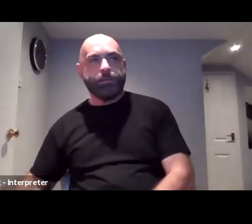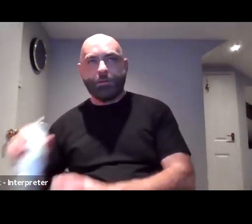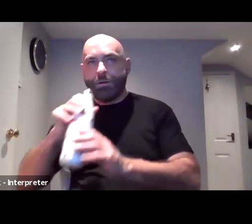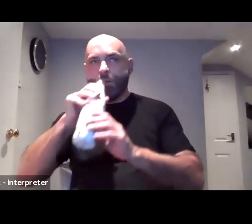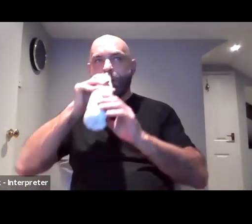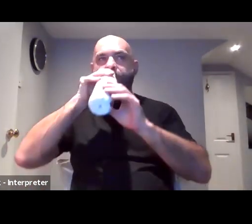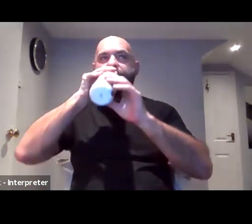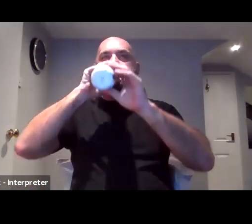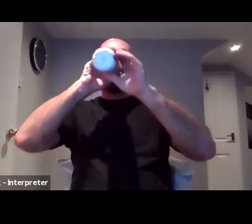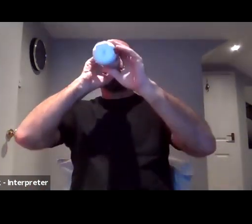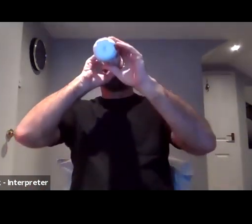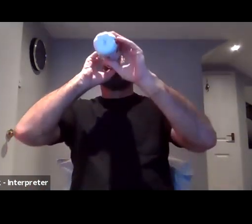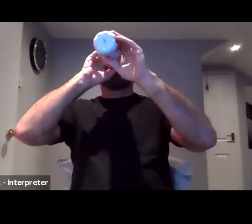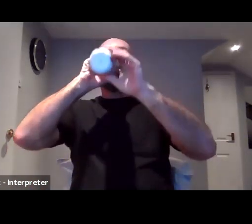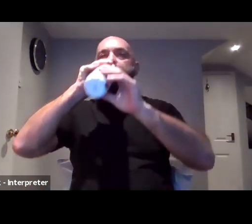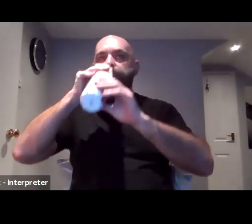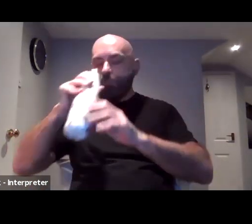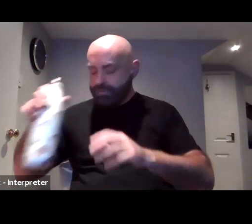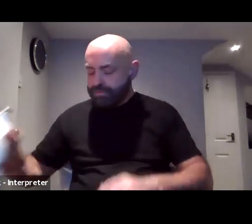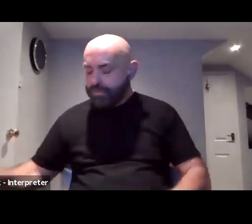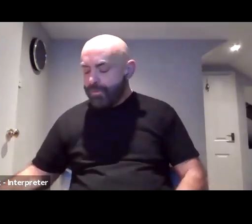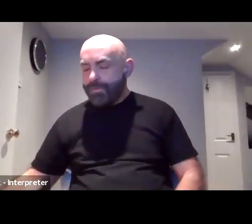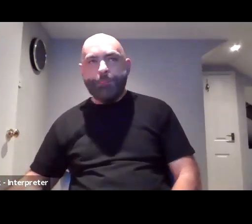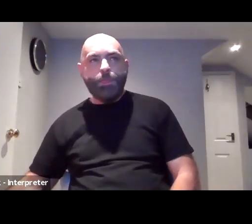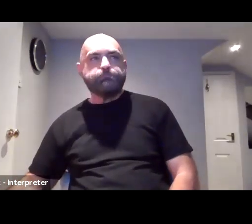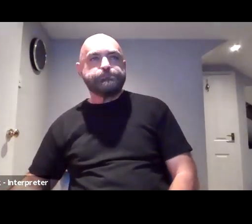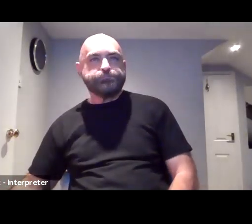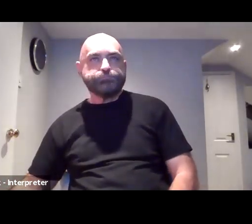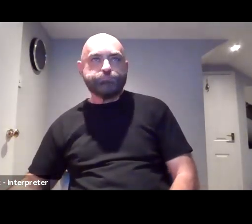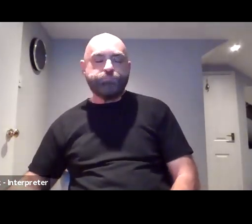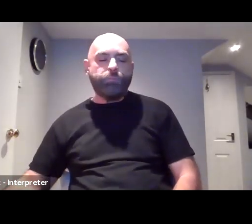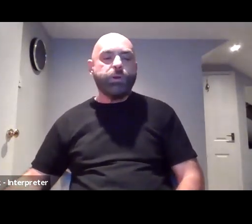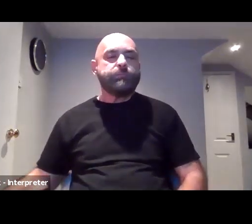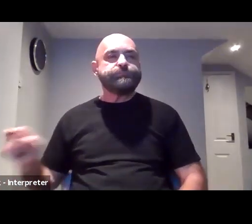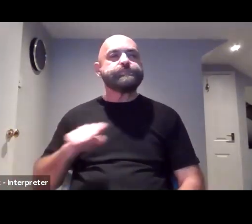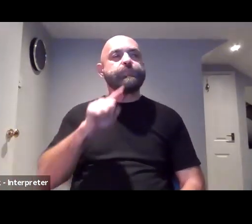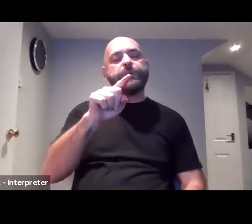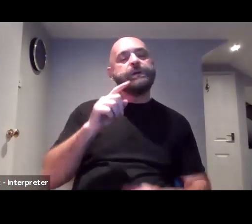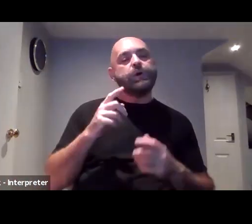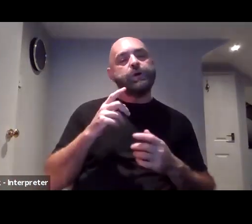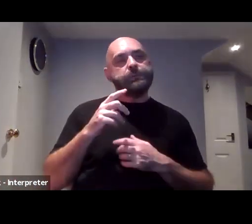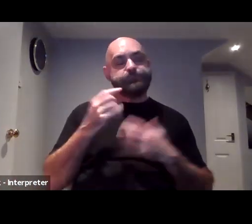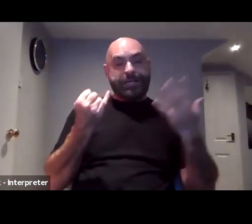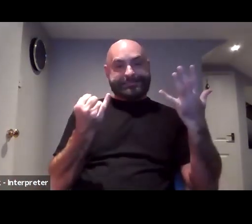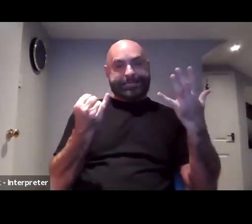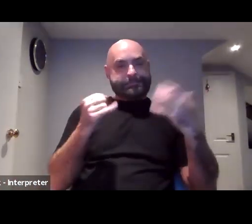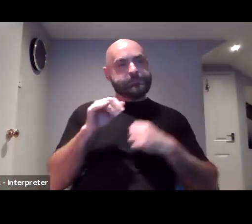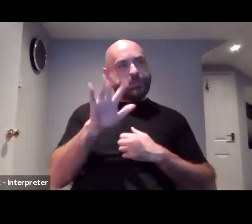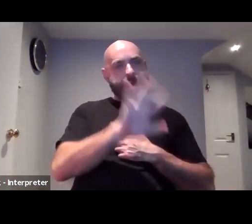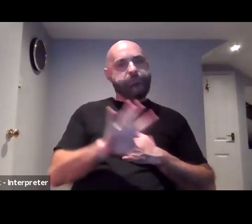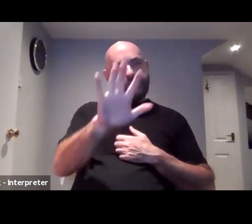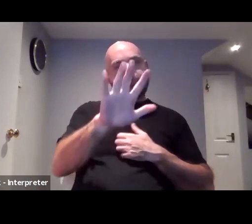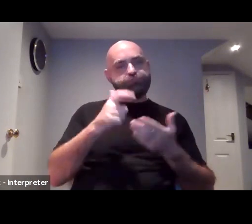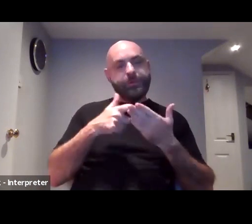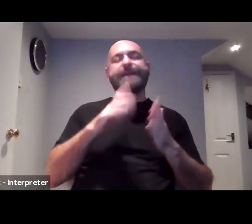To come back to my recommendations in 2010, we had 6 domains of recommendations. And now let me talk